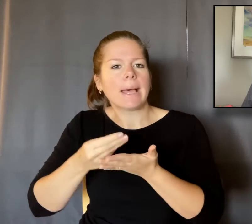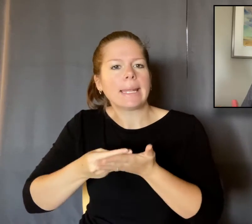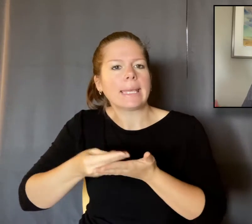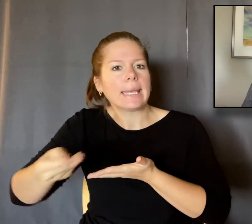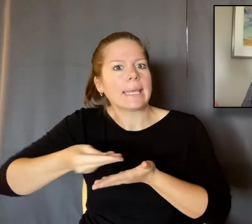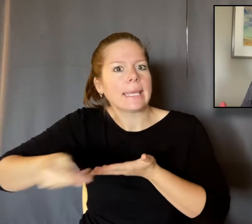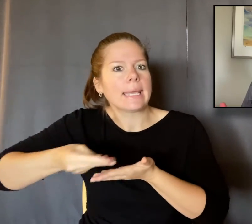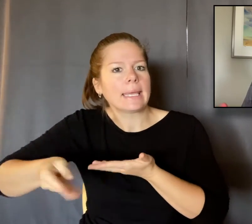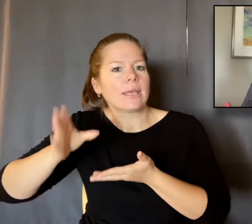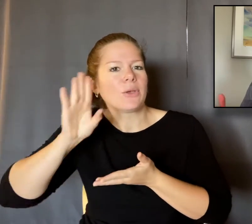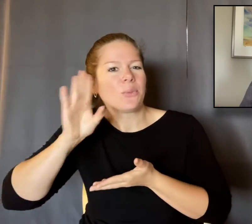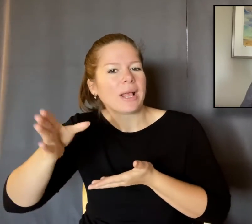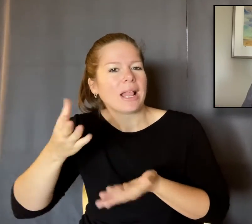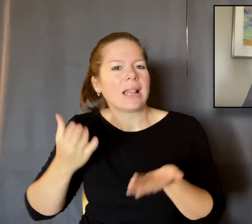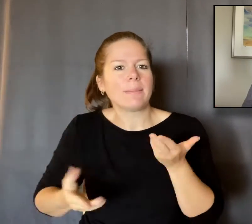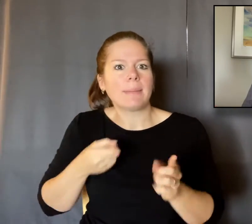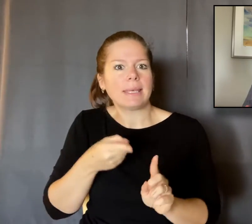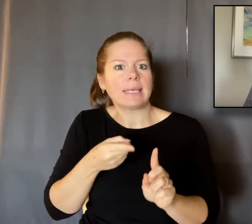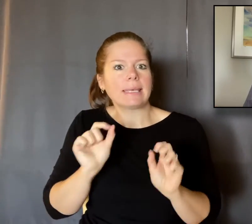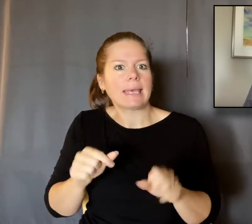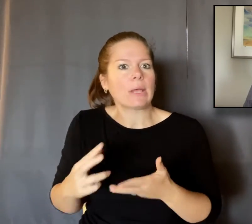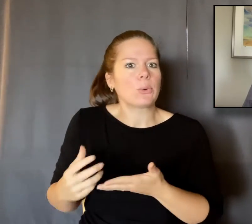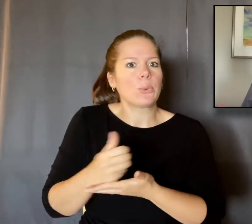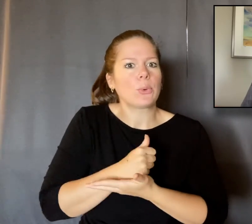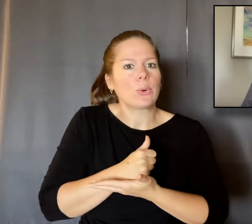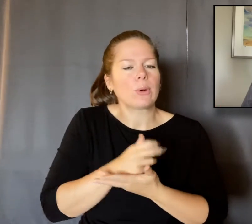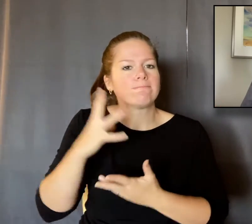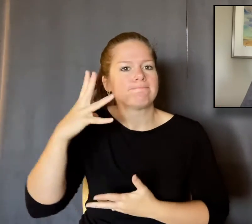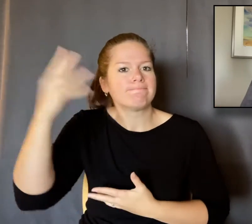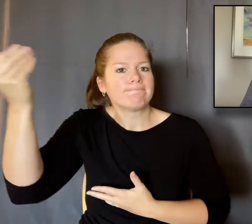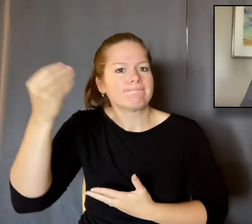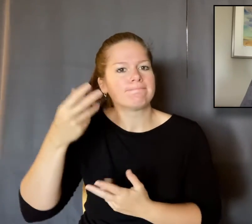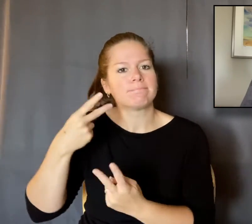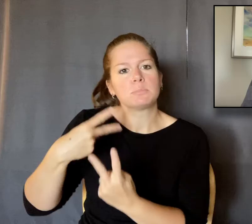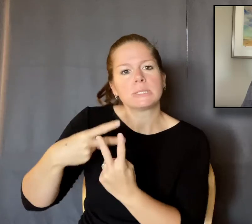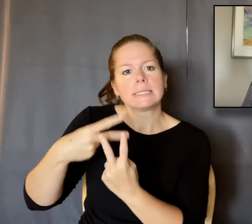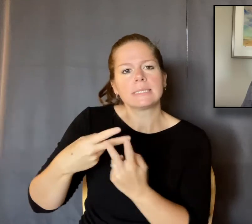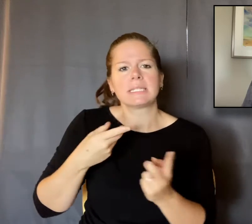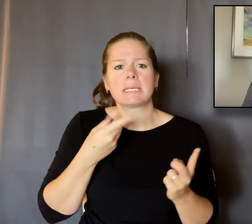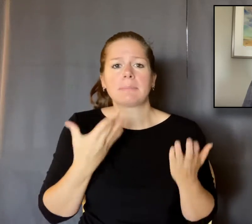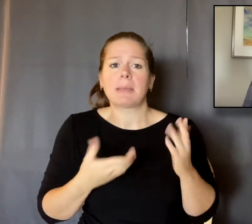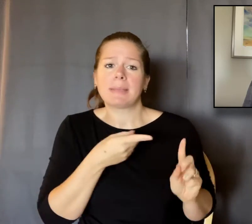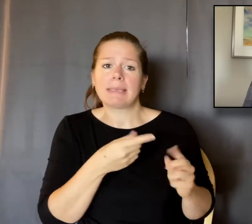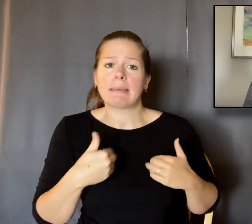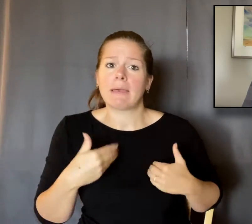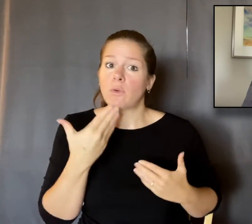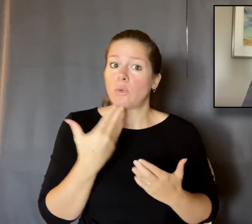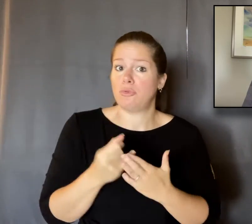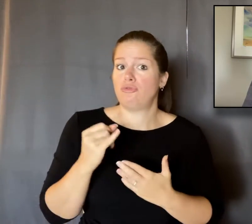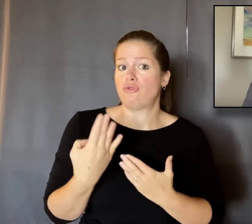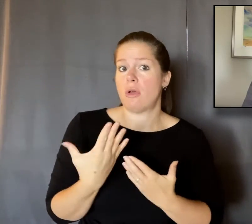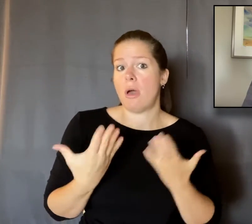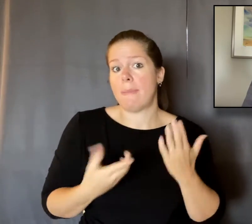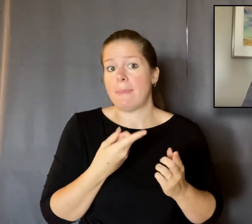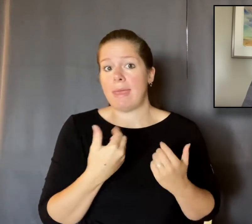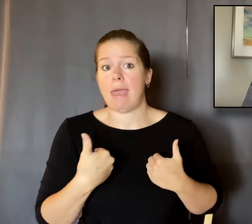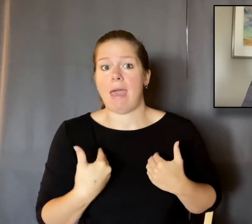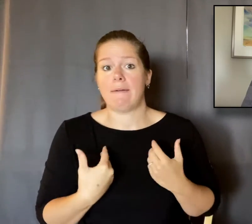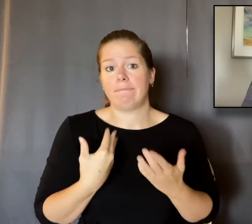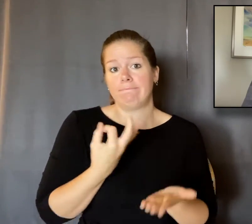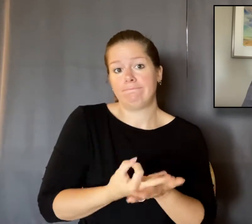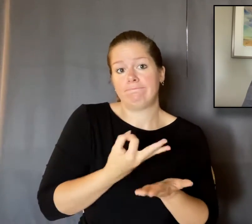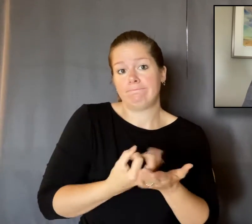churches. Maybe he was bivocational, tent making, doing pretty well. Maybe he had some deeper pockets, Felix perhaps